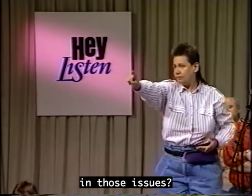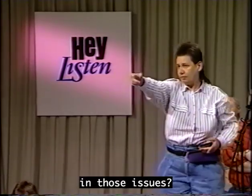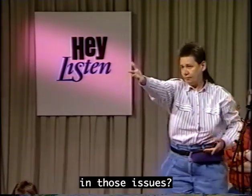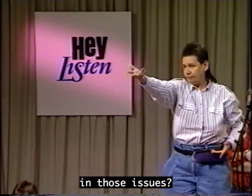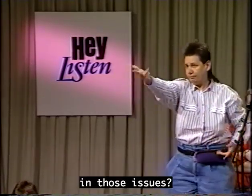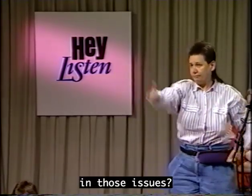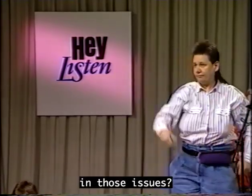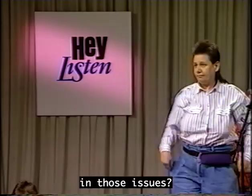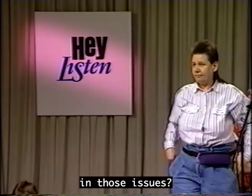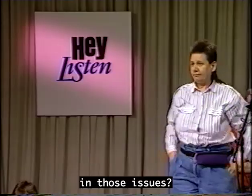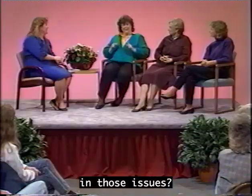those issues?